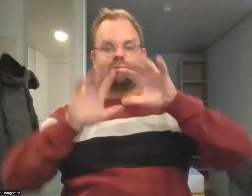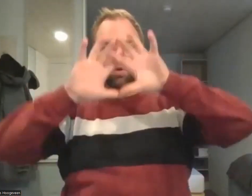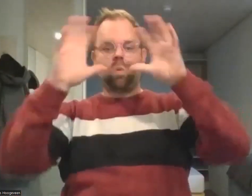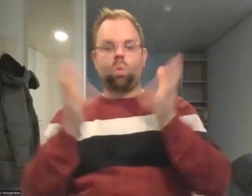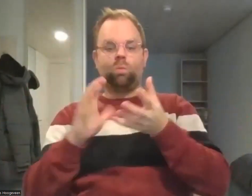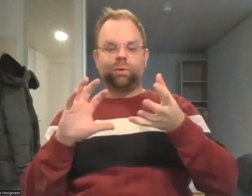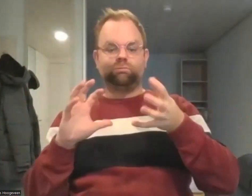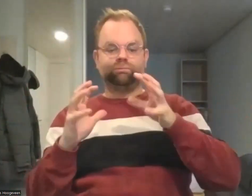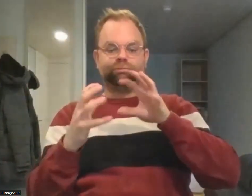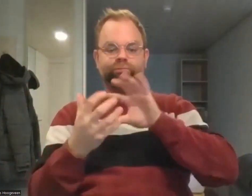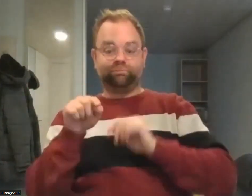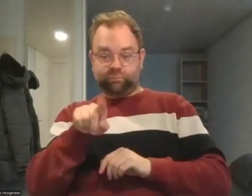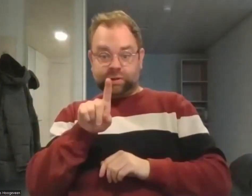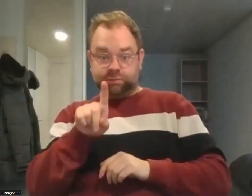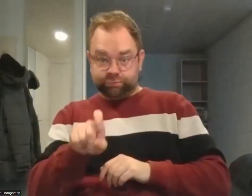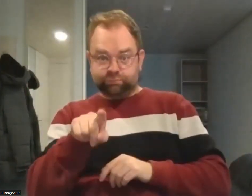throughout the meeting.